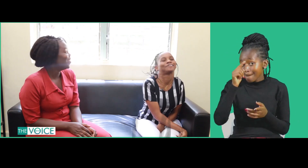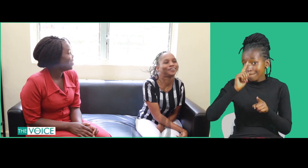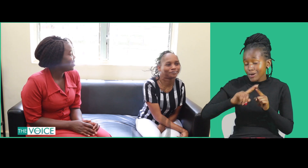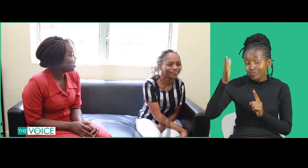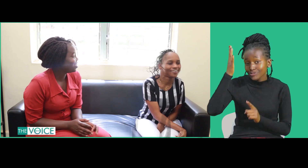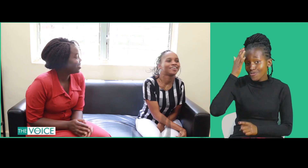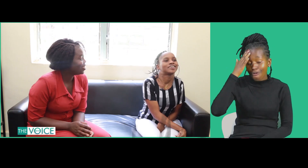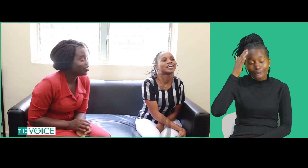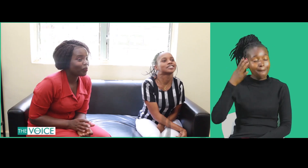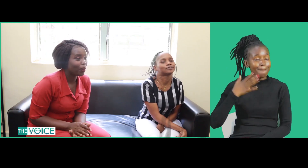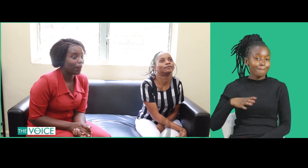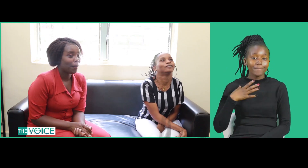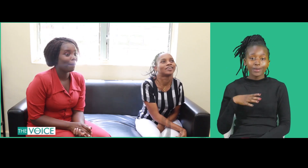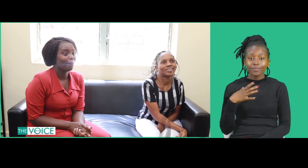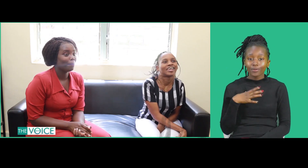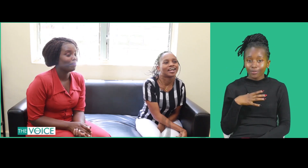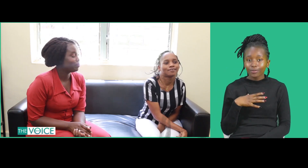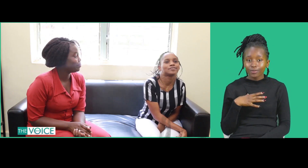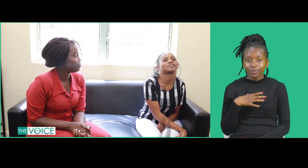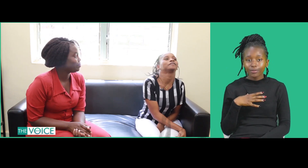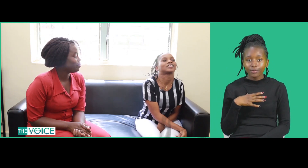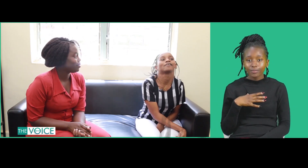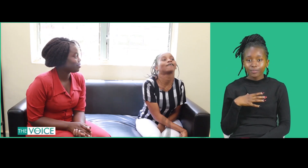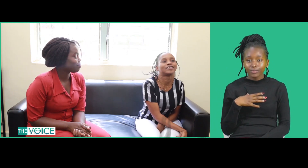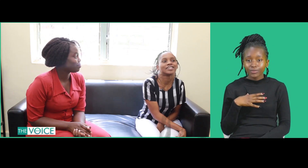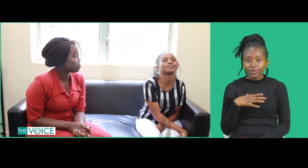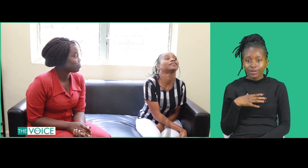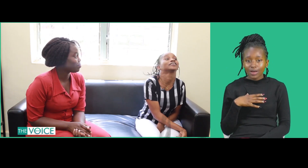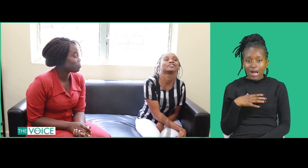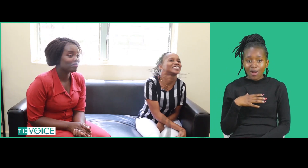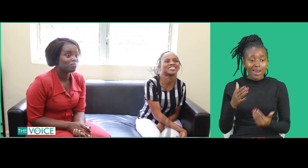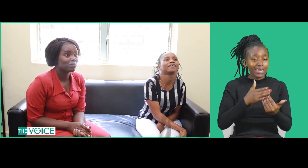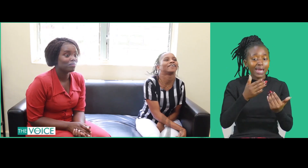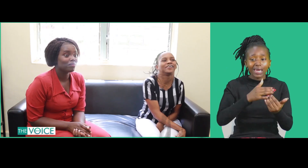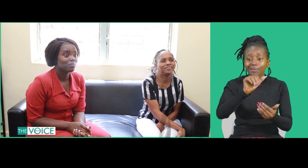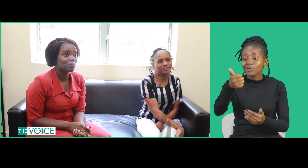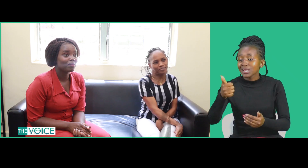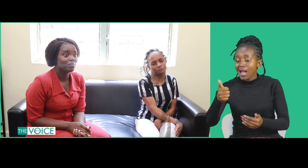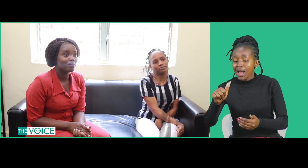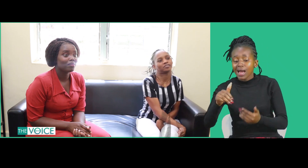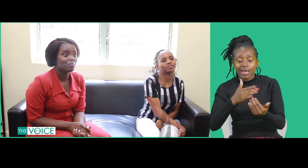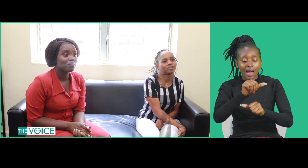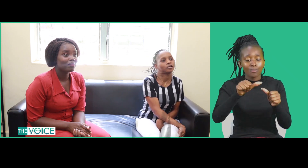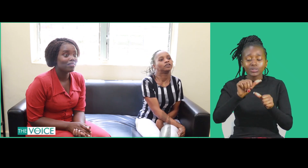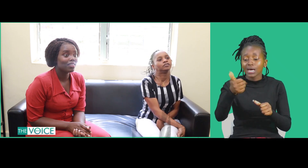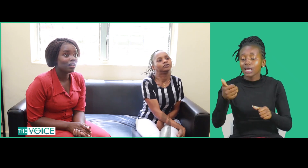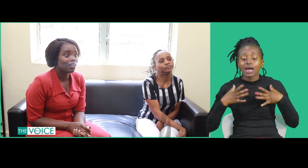as you know, people tend to, yani watu wanapenda kukondeshwa na vitu si za kwao.